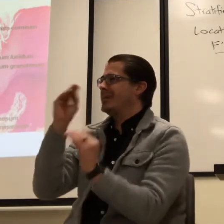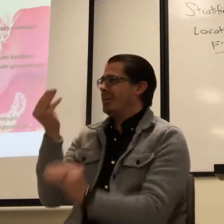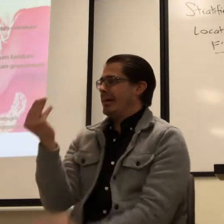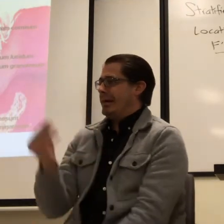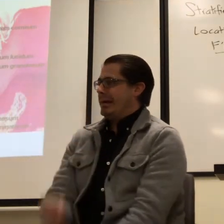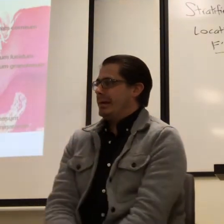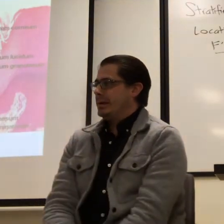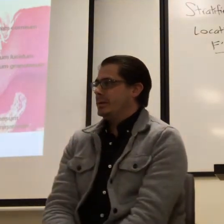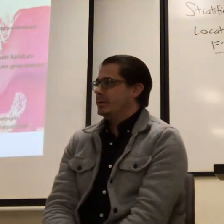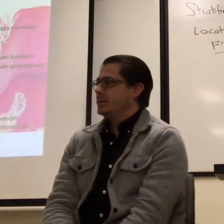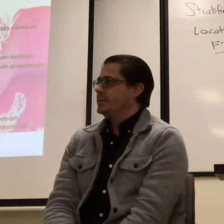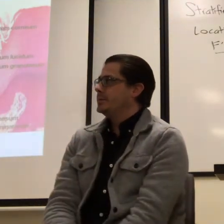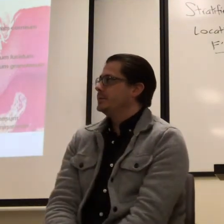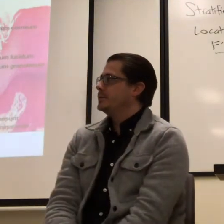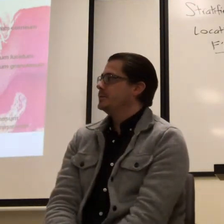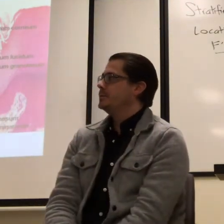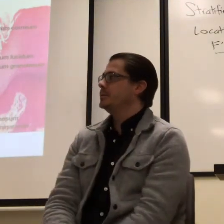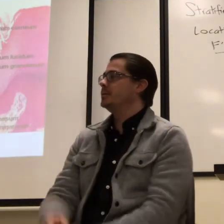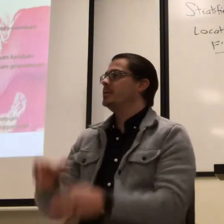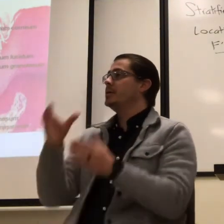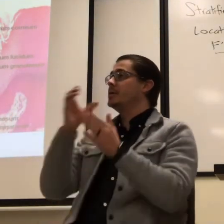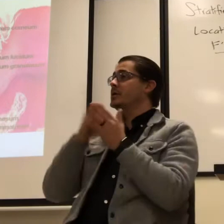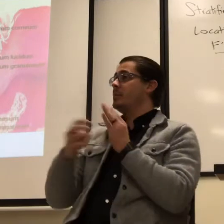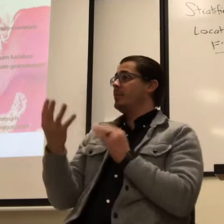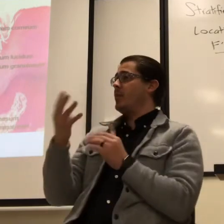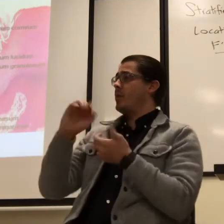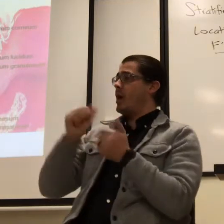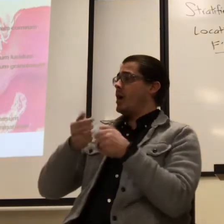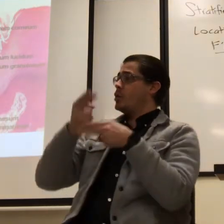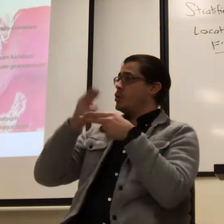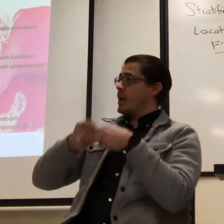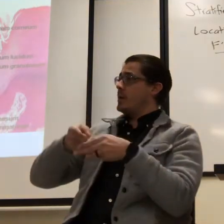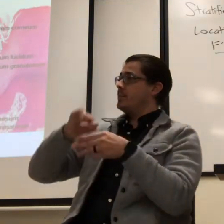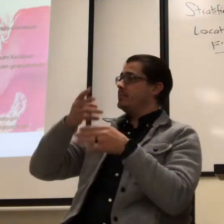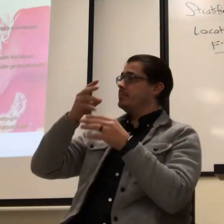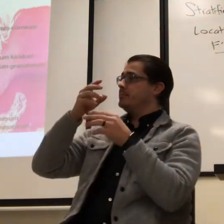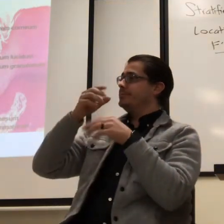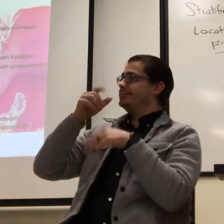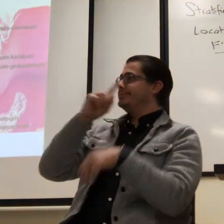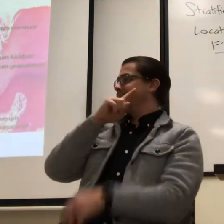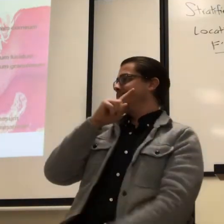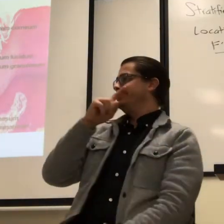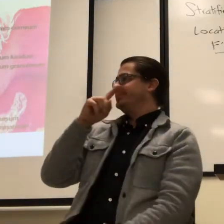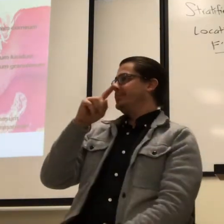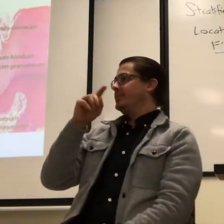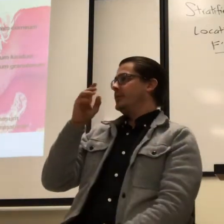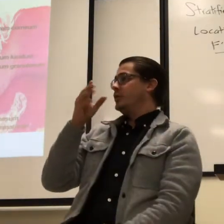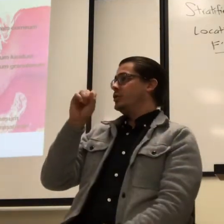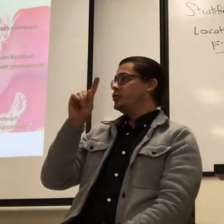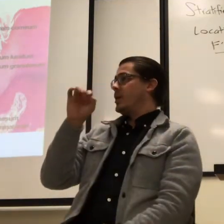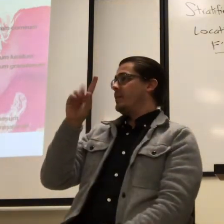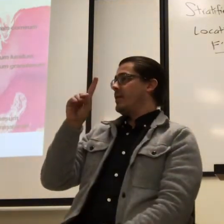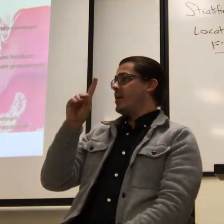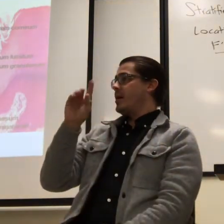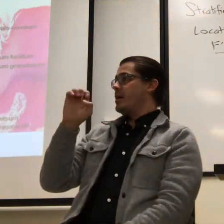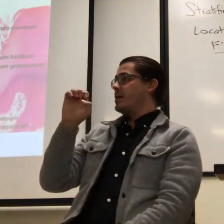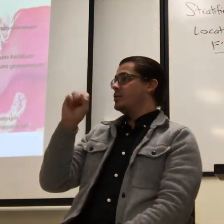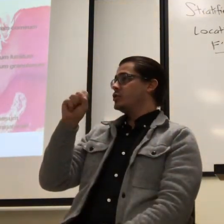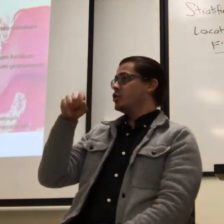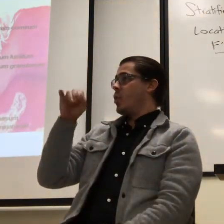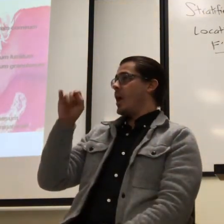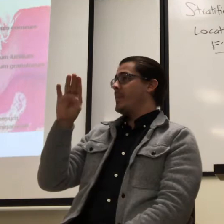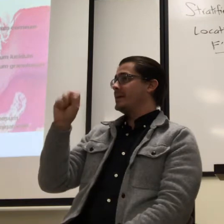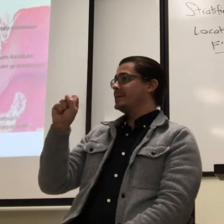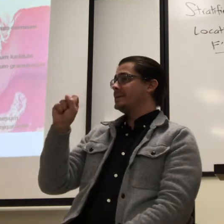that. In chapter 4, this is how you name this tissue. Stratified squamous epithelial tissue. It's